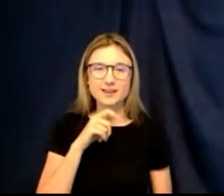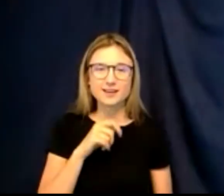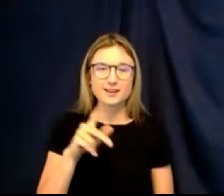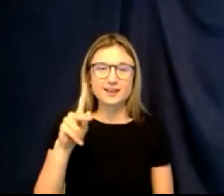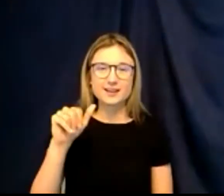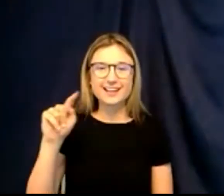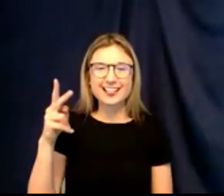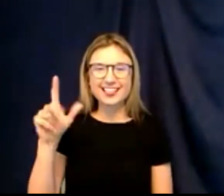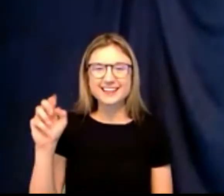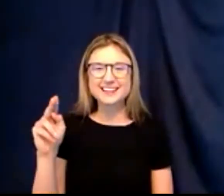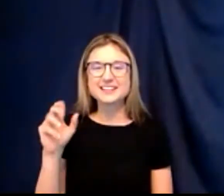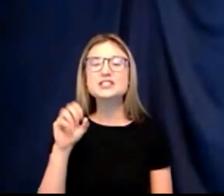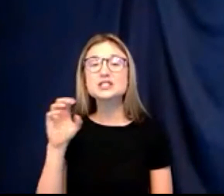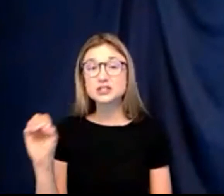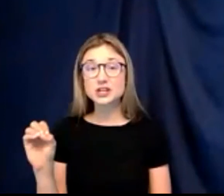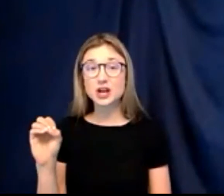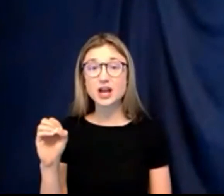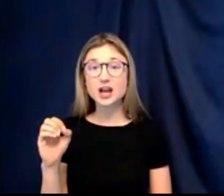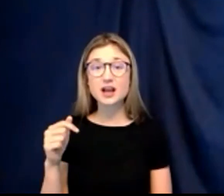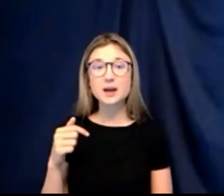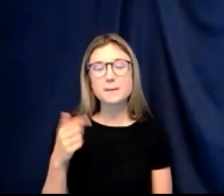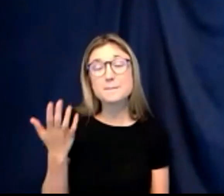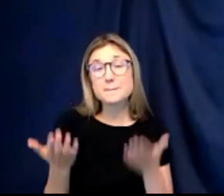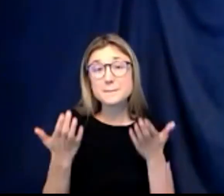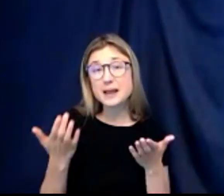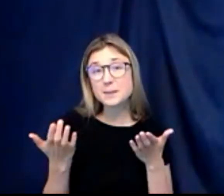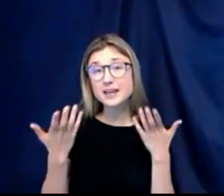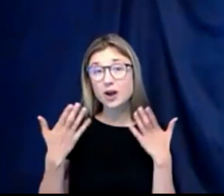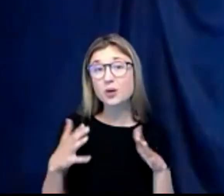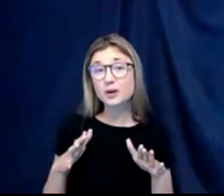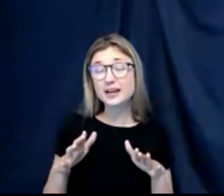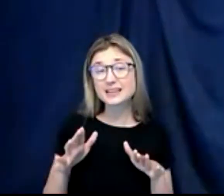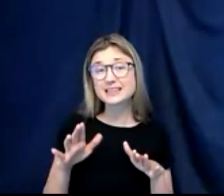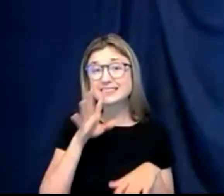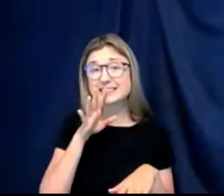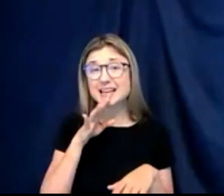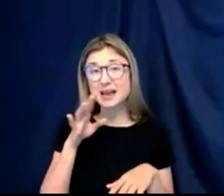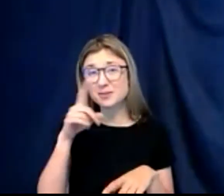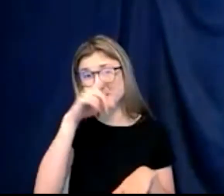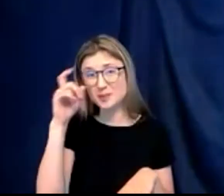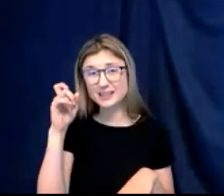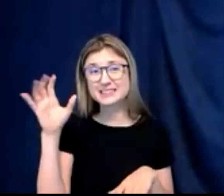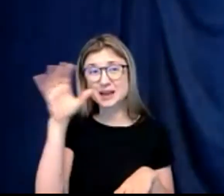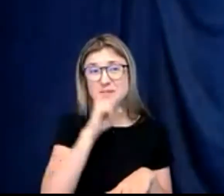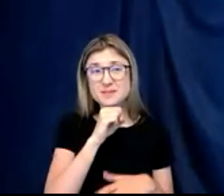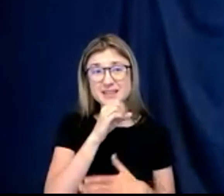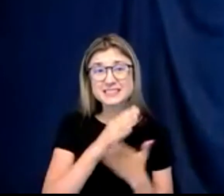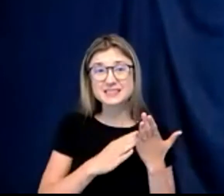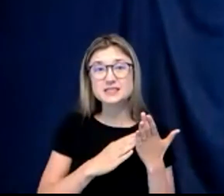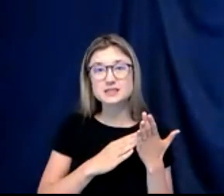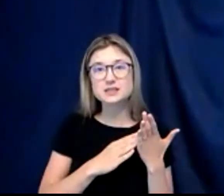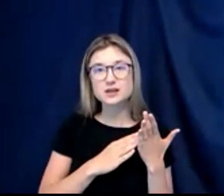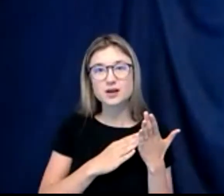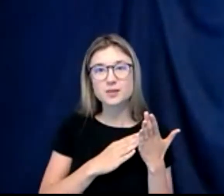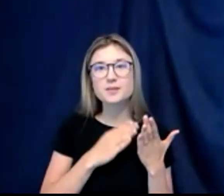so I was gonna just it might have already been said because I missed some of it. Noah was barking